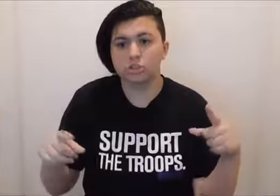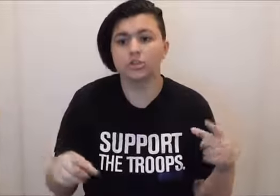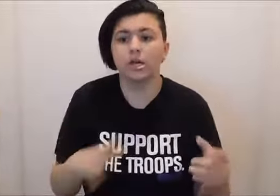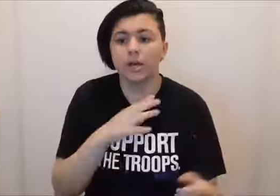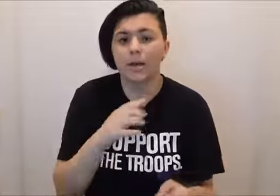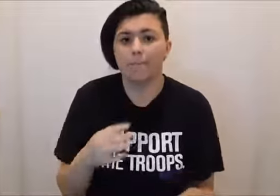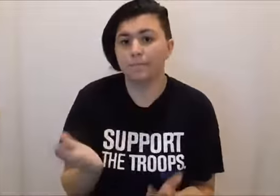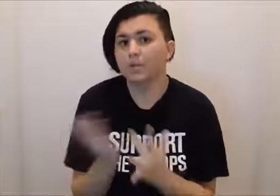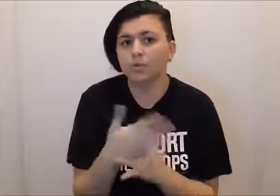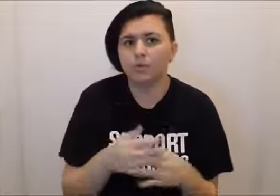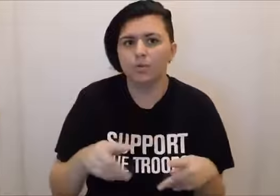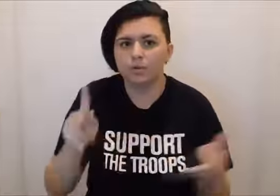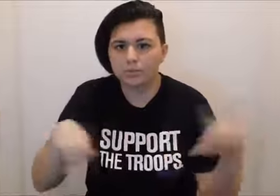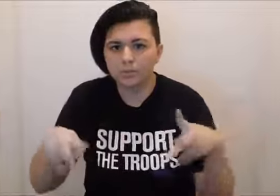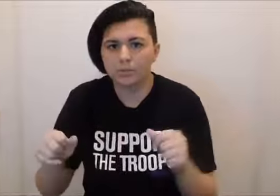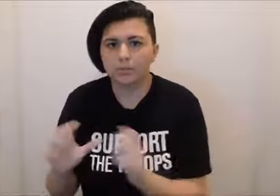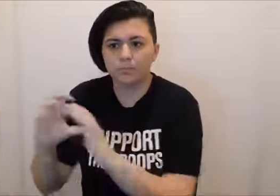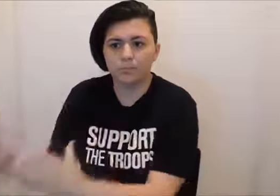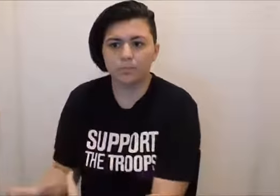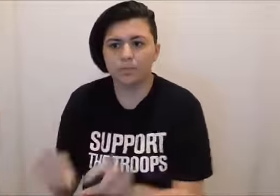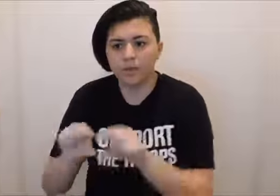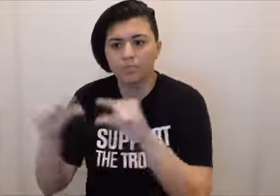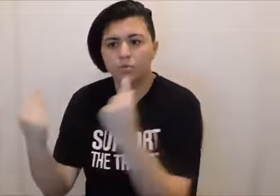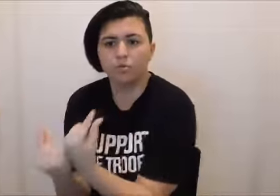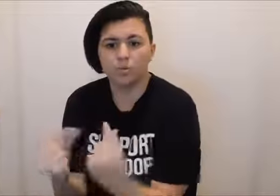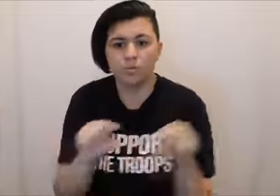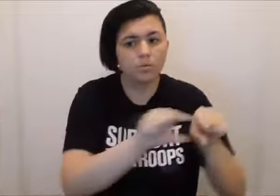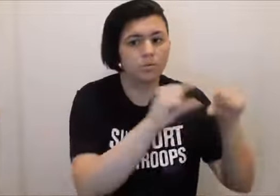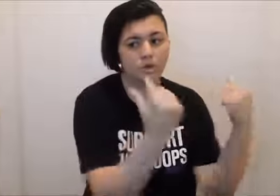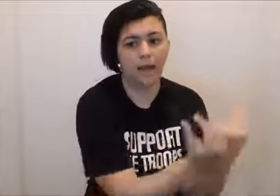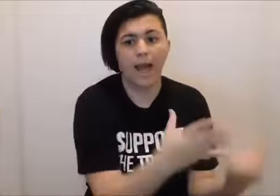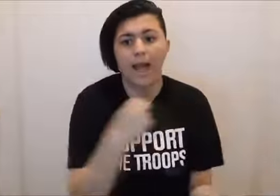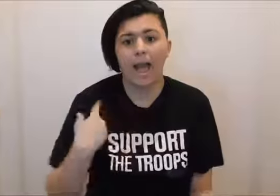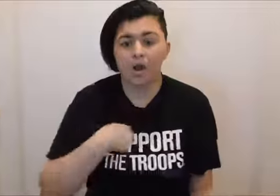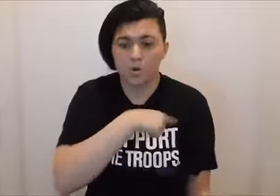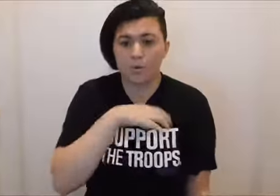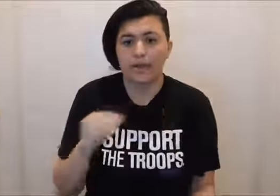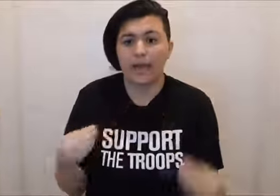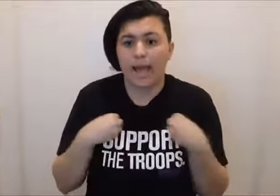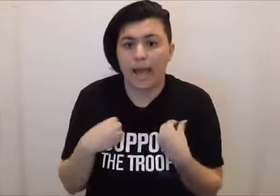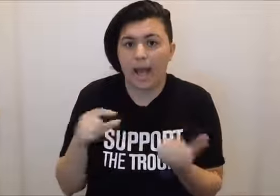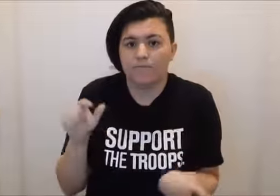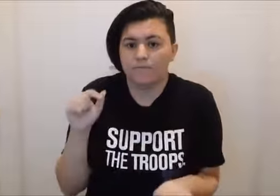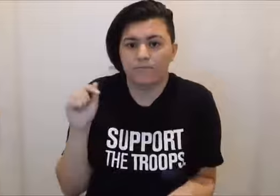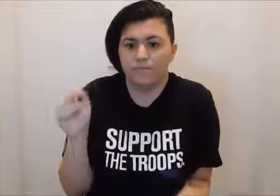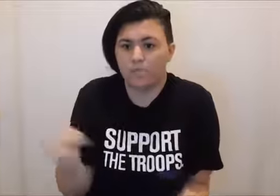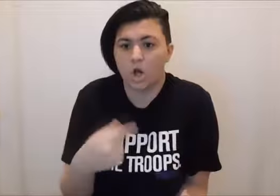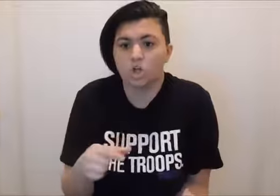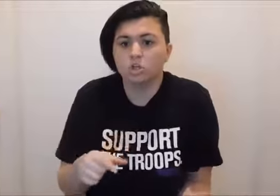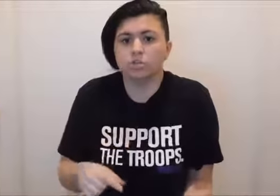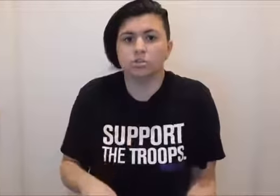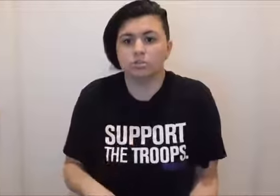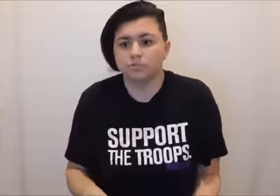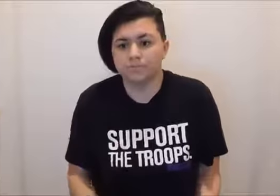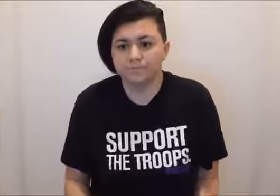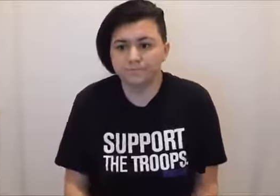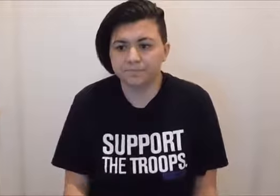So he thought about those cultural differences between the people, and because of that, we have these accounts of different cultures that may have